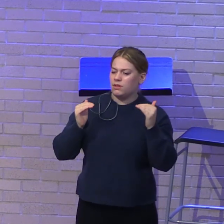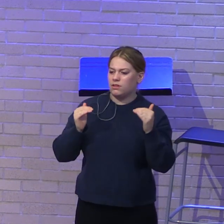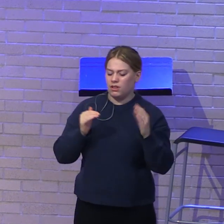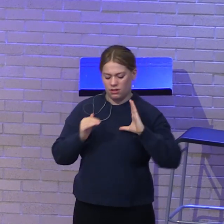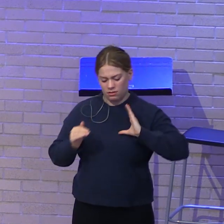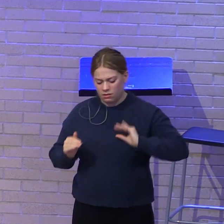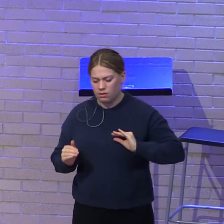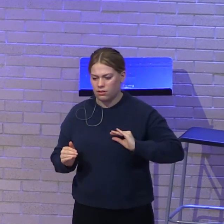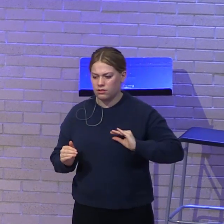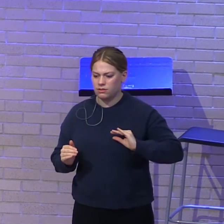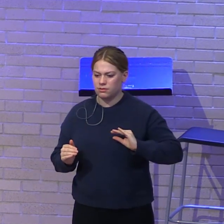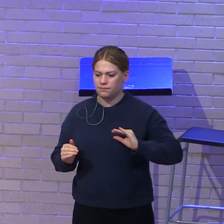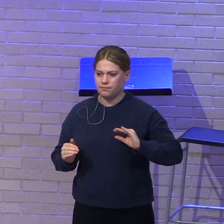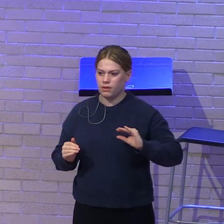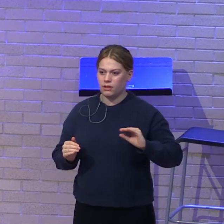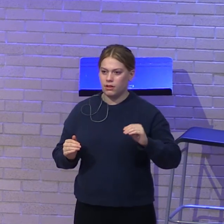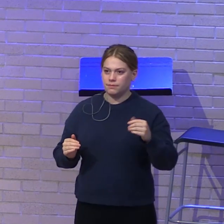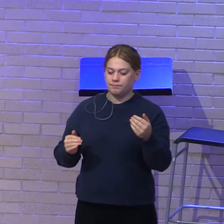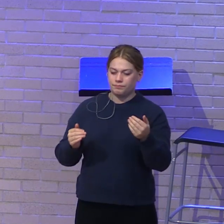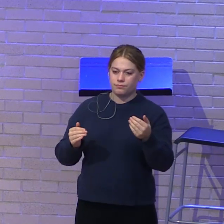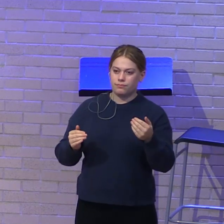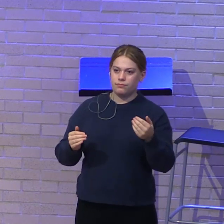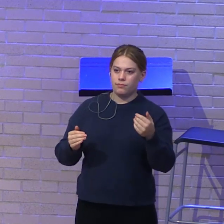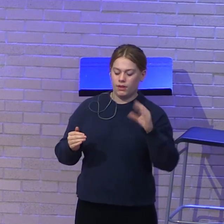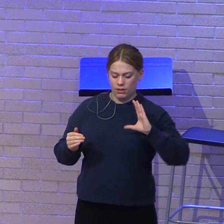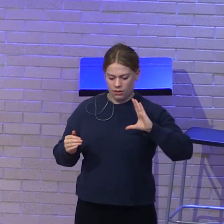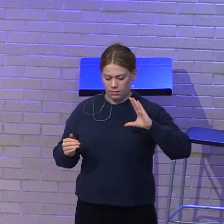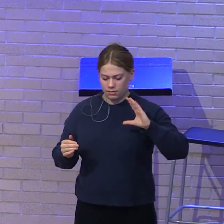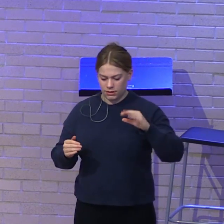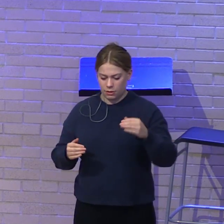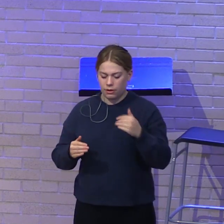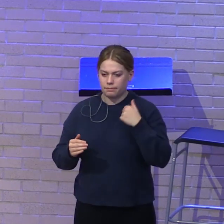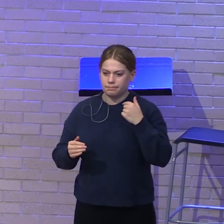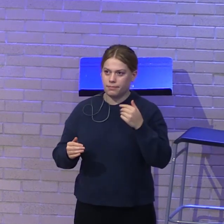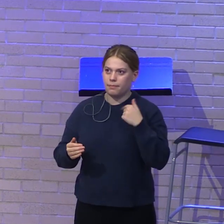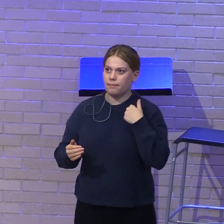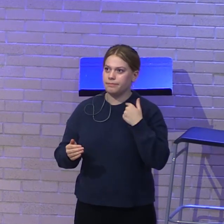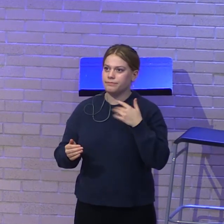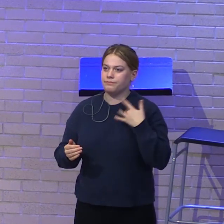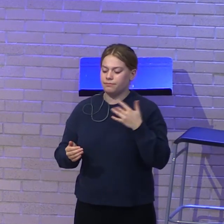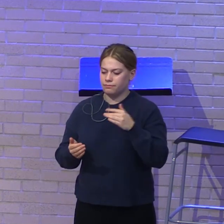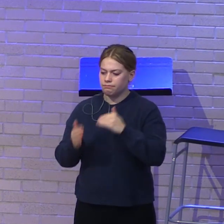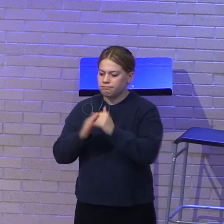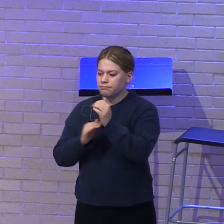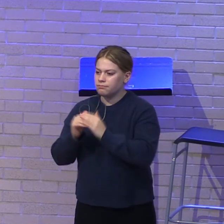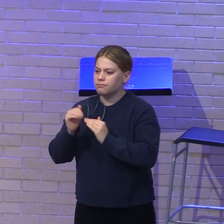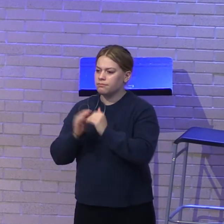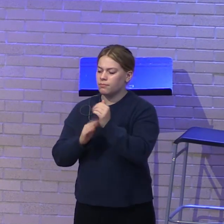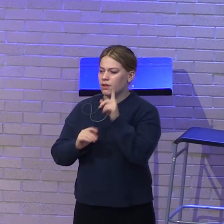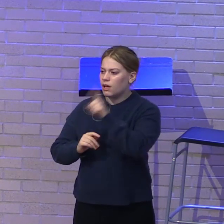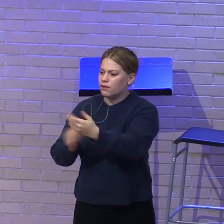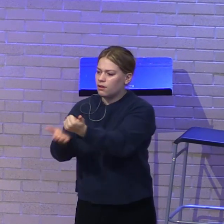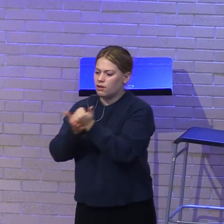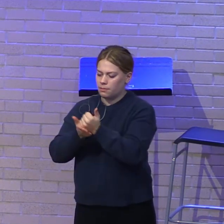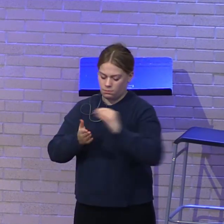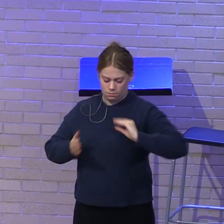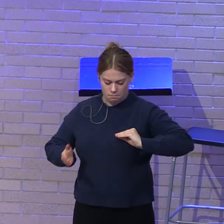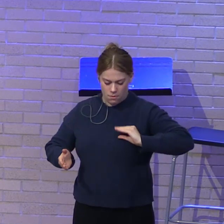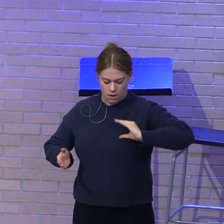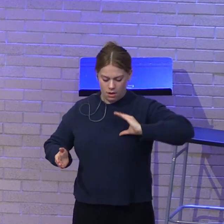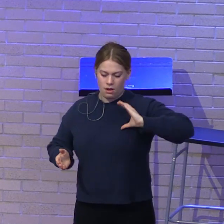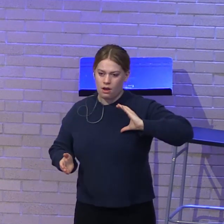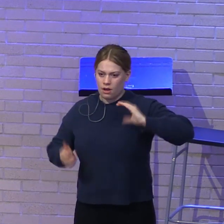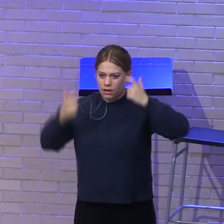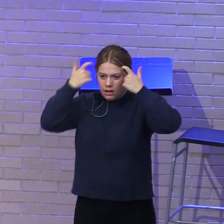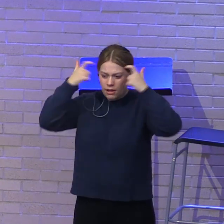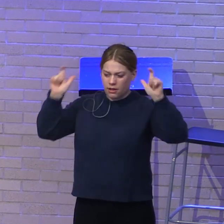light. And I learned to be more comfortable to ask for help as I go through college. I learned that my ego shouldn't stand